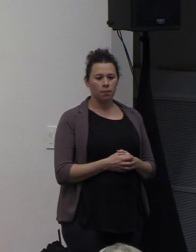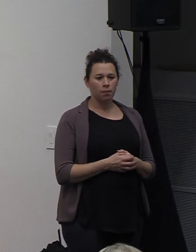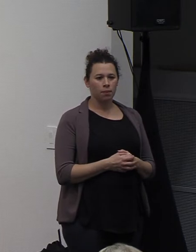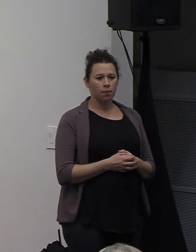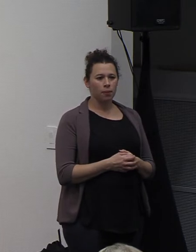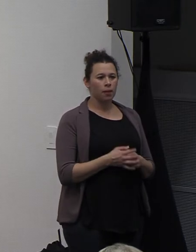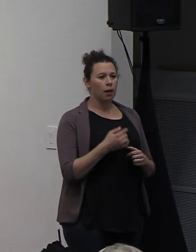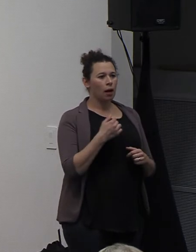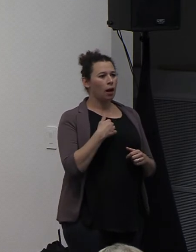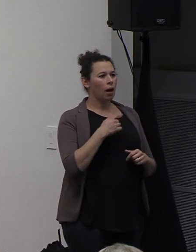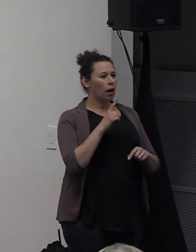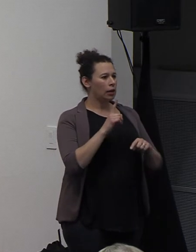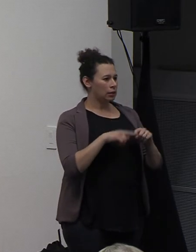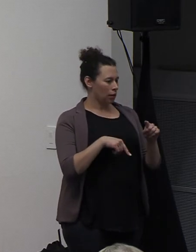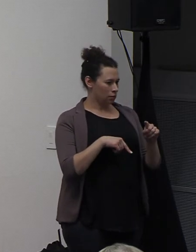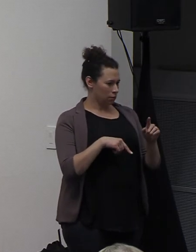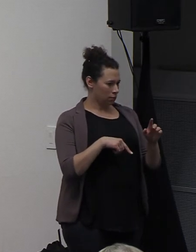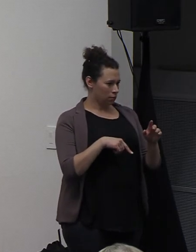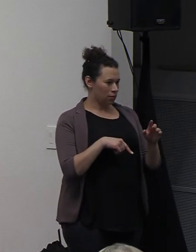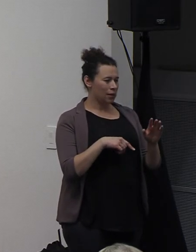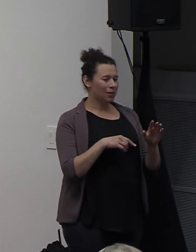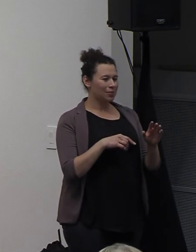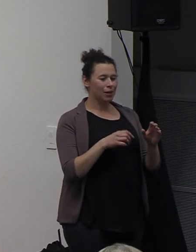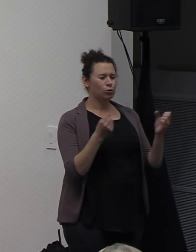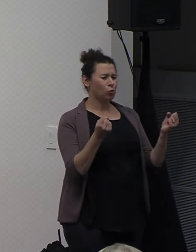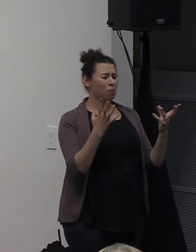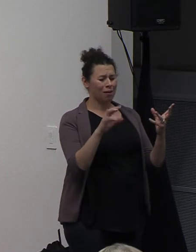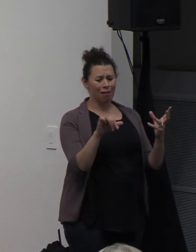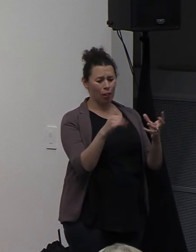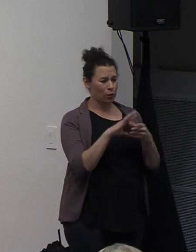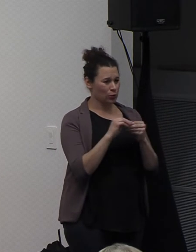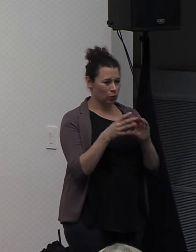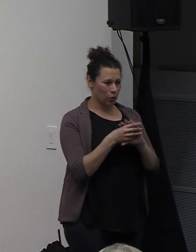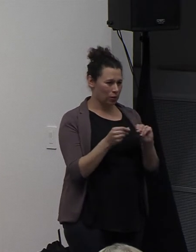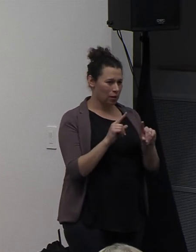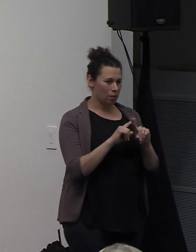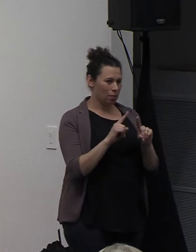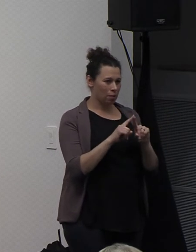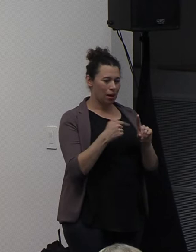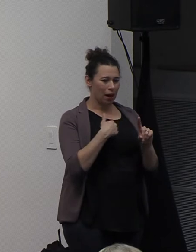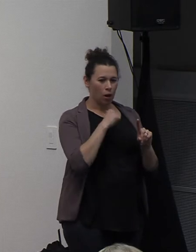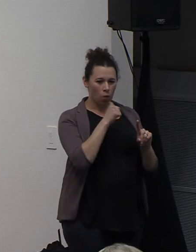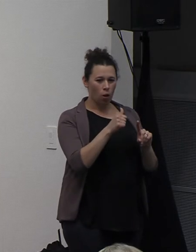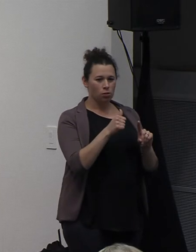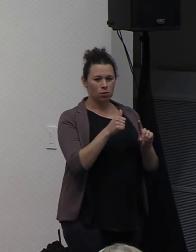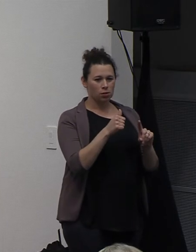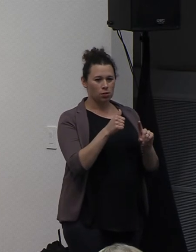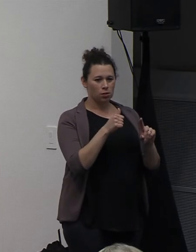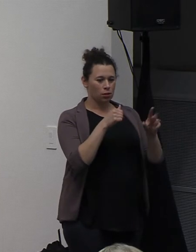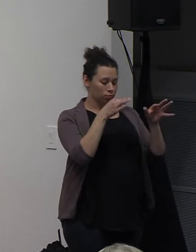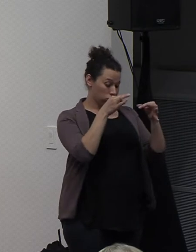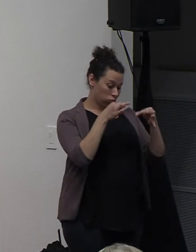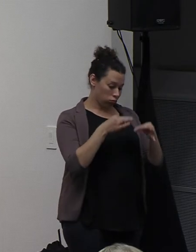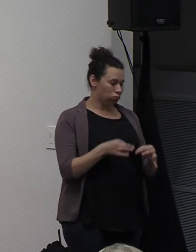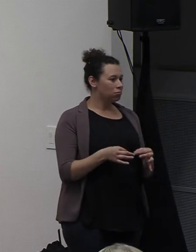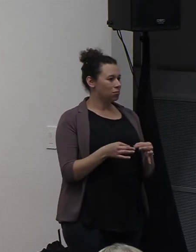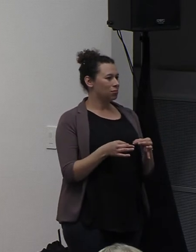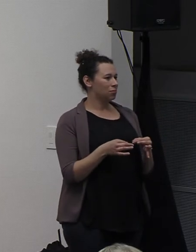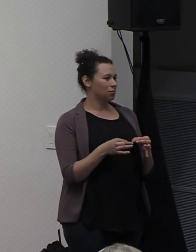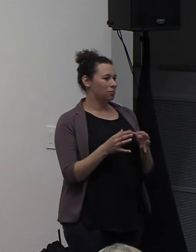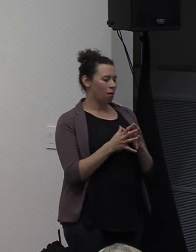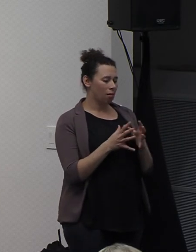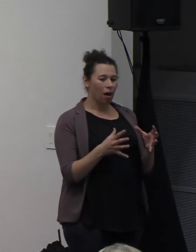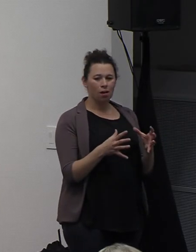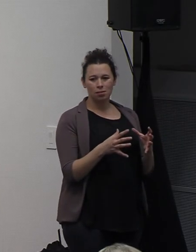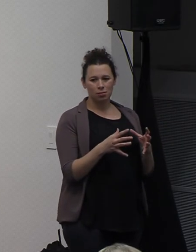I can tell you also other stories, but I will not disturb you with the stories. And I would